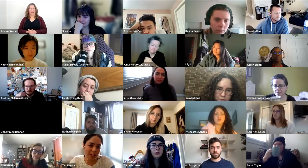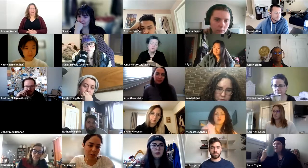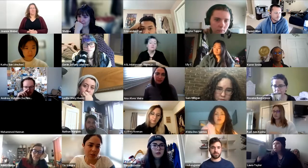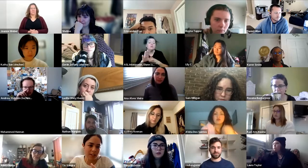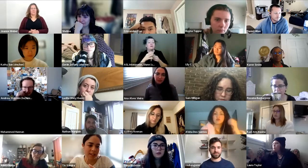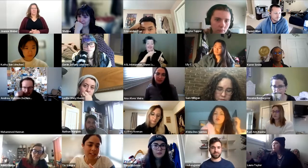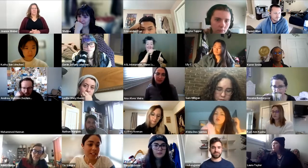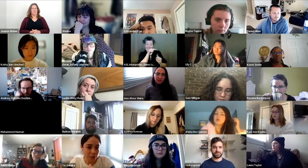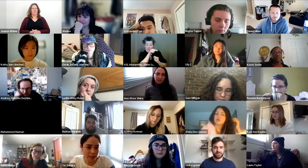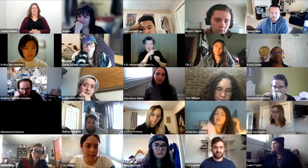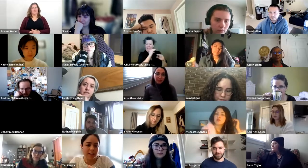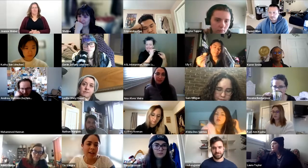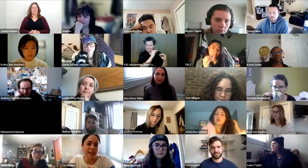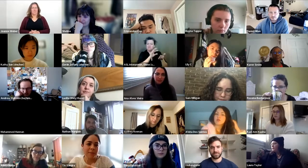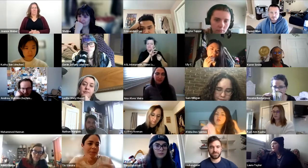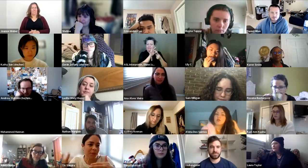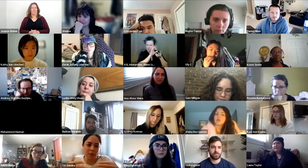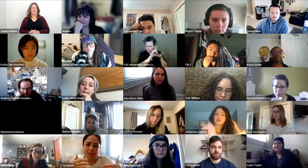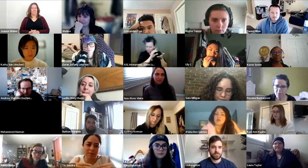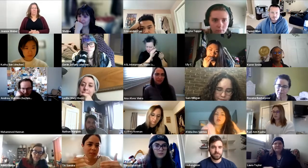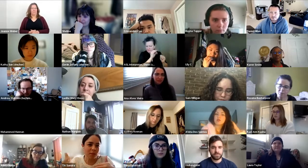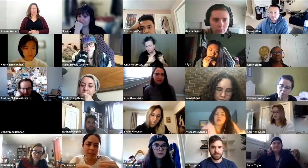special education teacher.